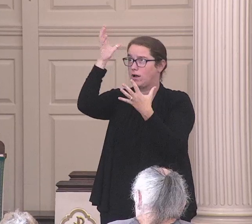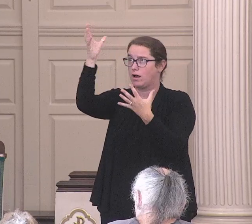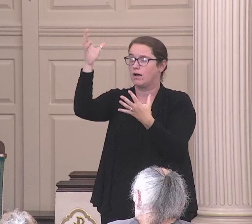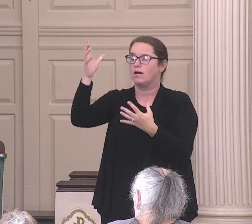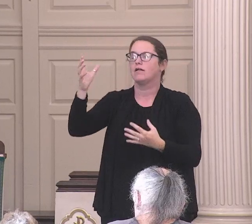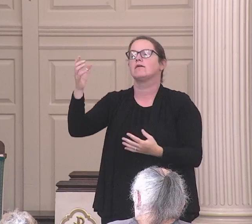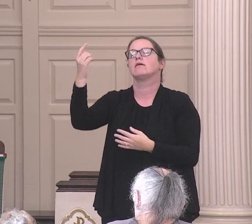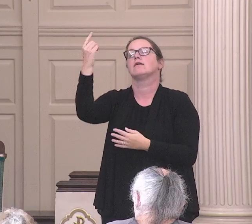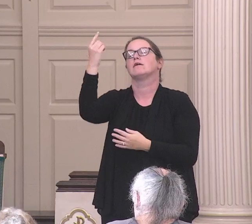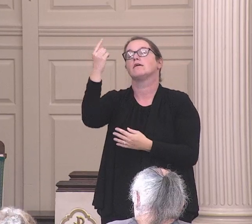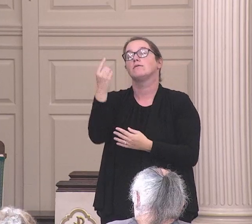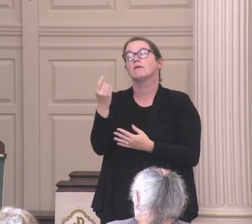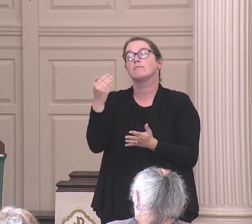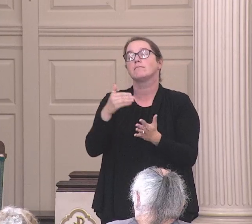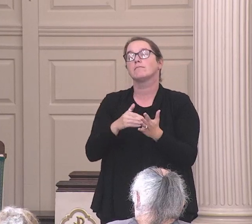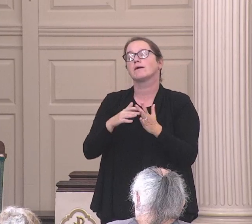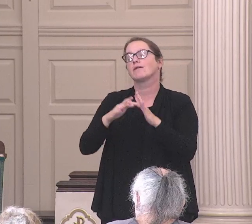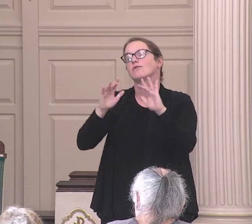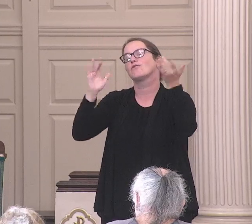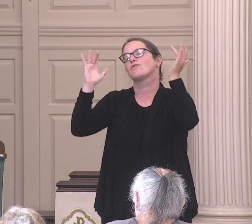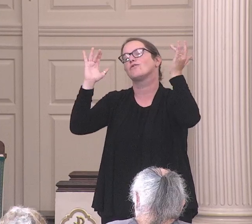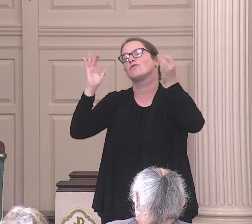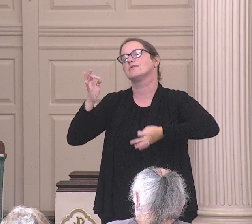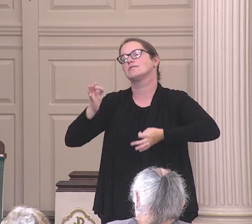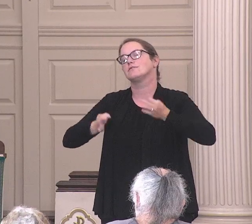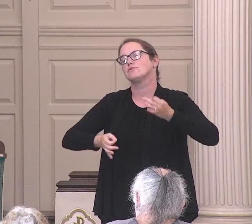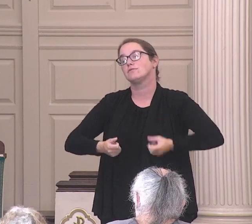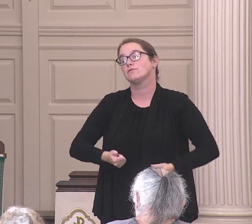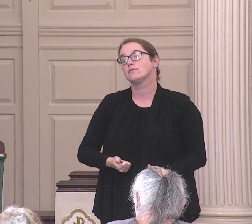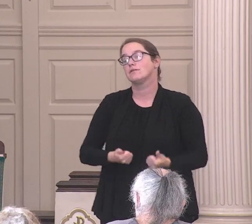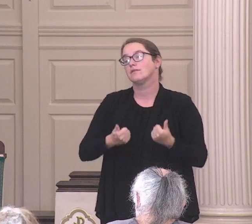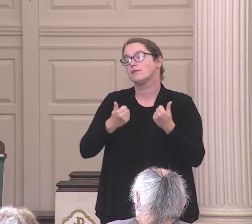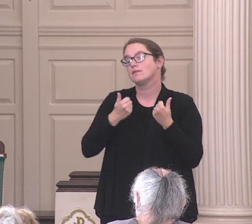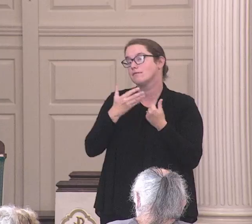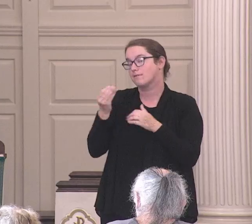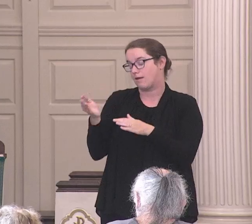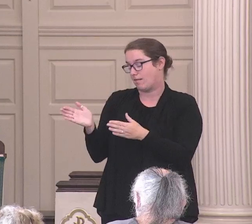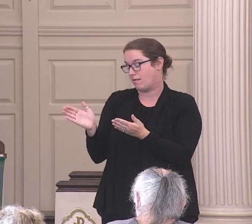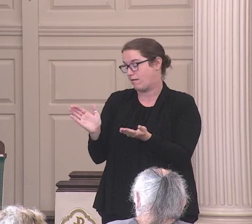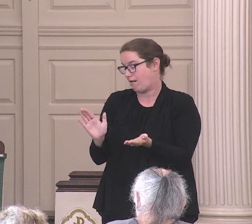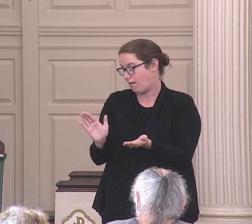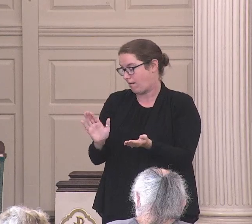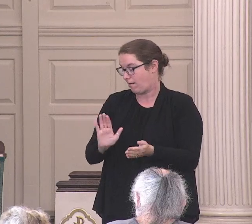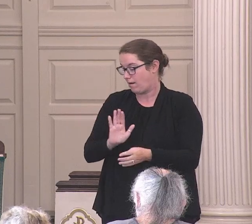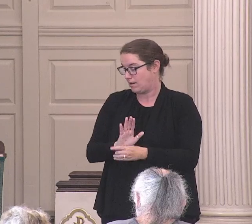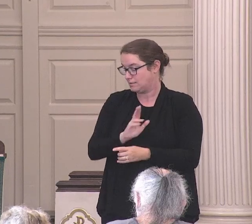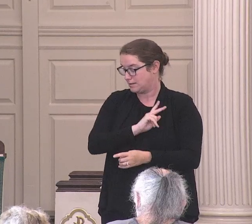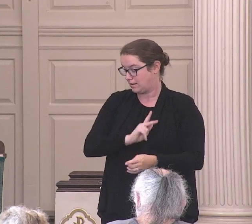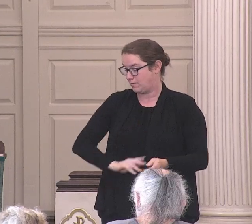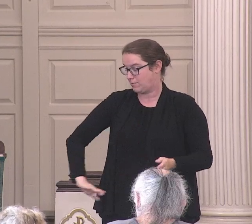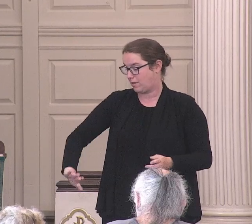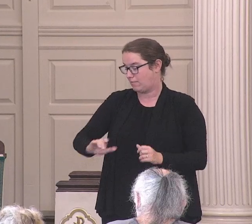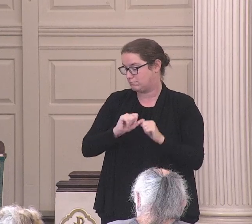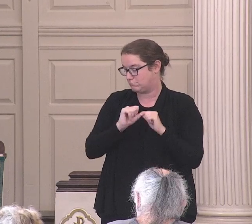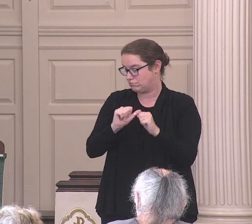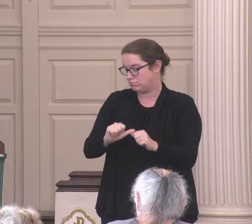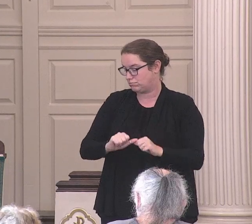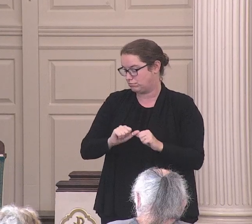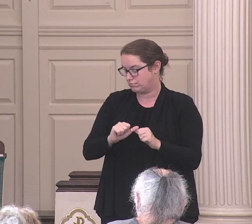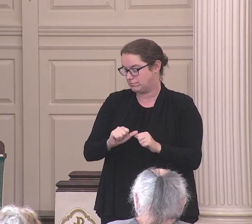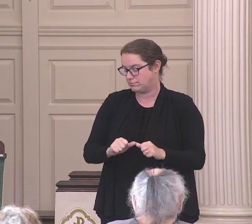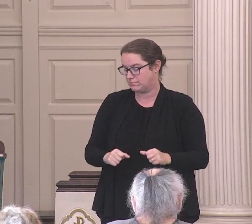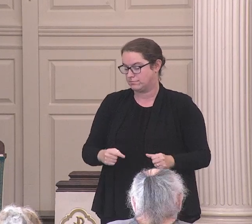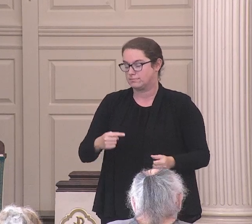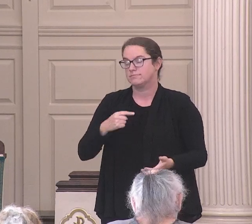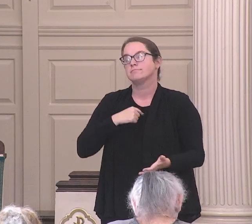Father, will come again in glory to judge the living and the dead, and his kingdom will have no end. I believe in the